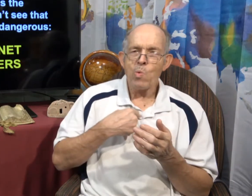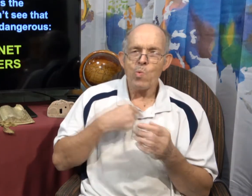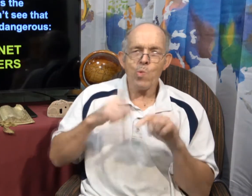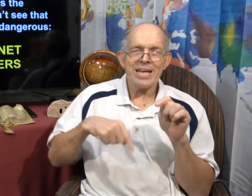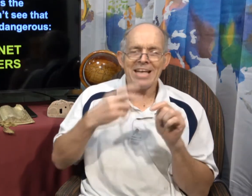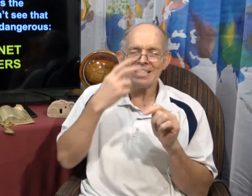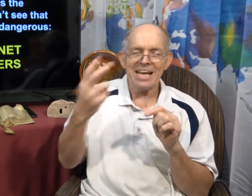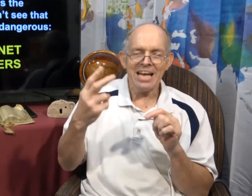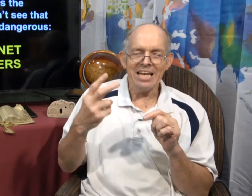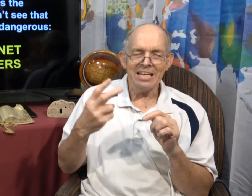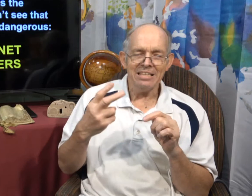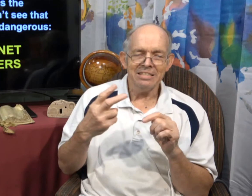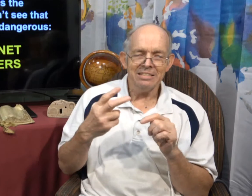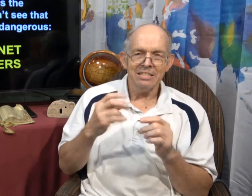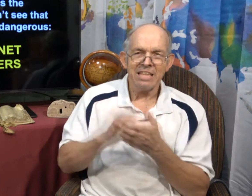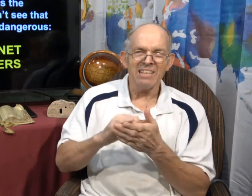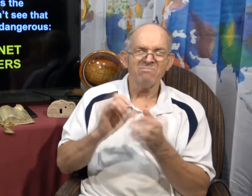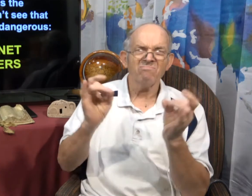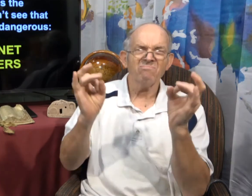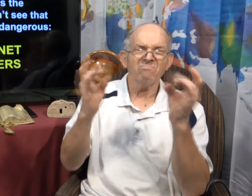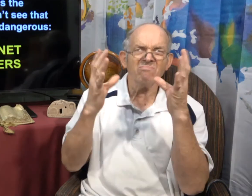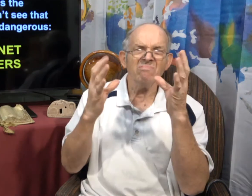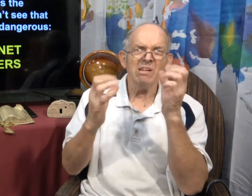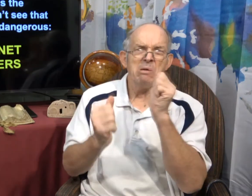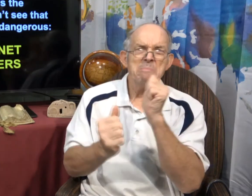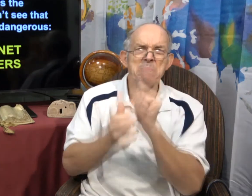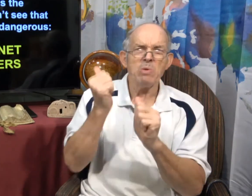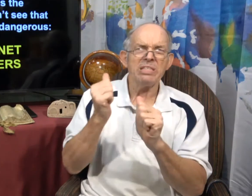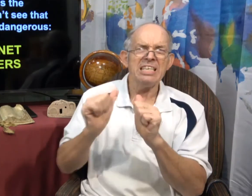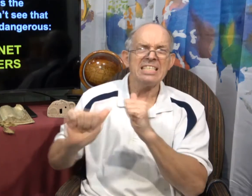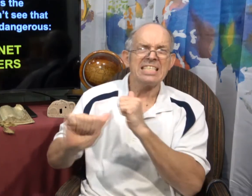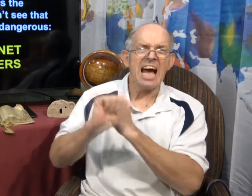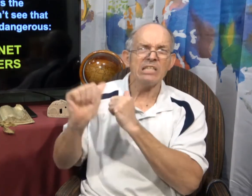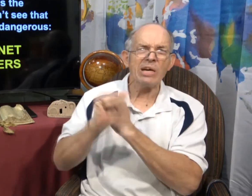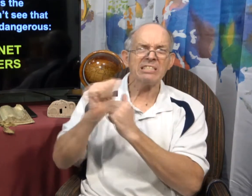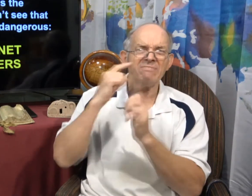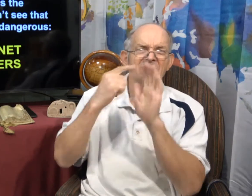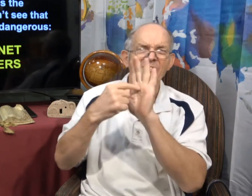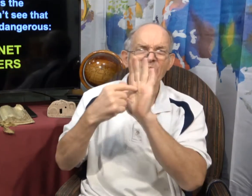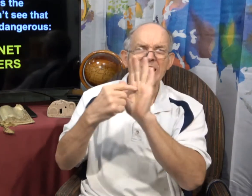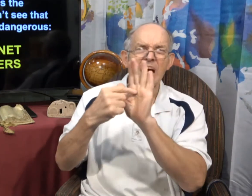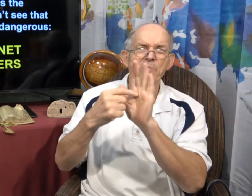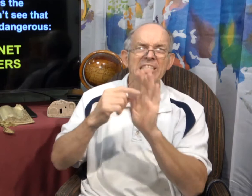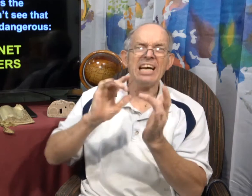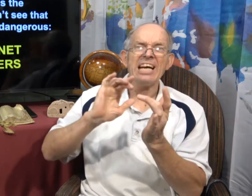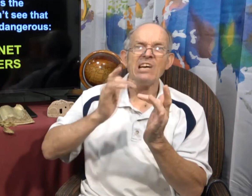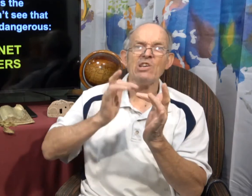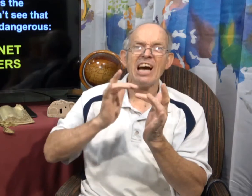we can see that most dangerous perception is not